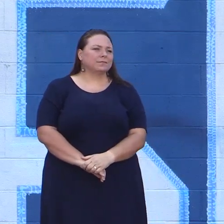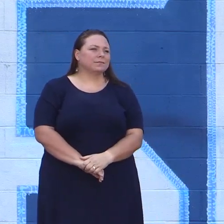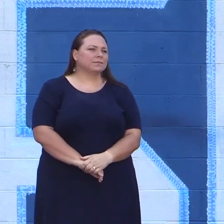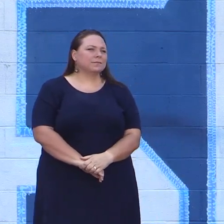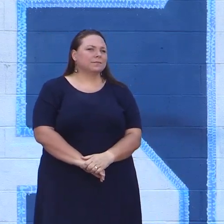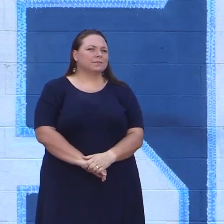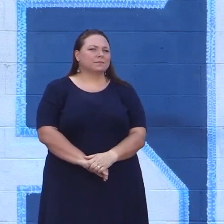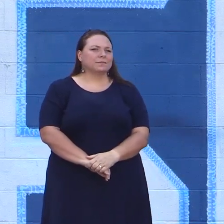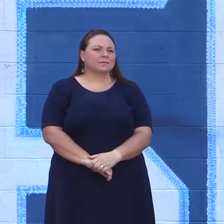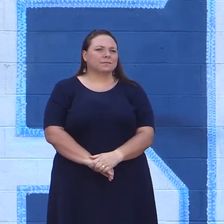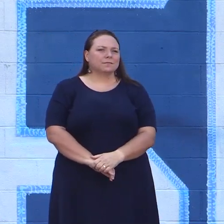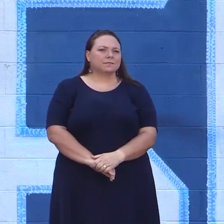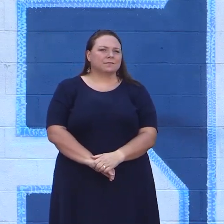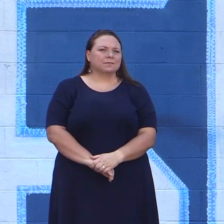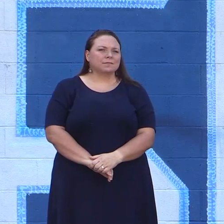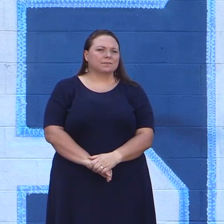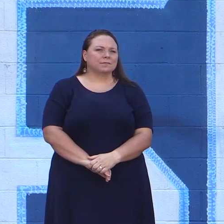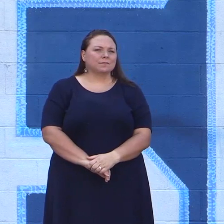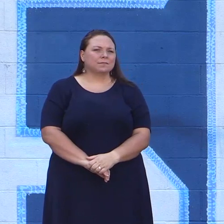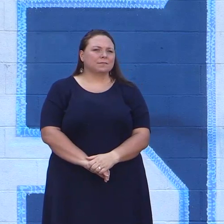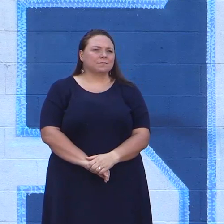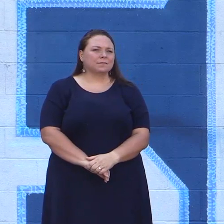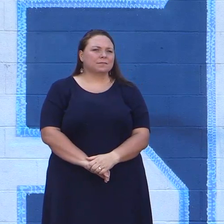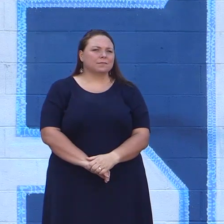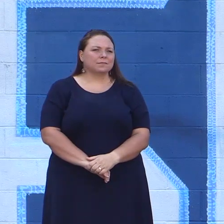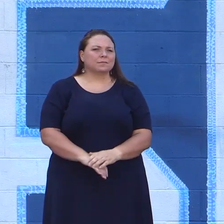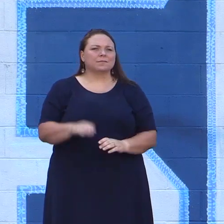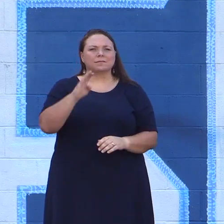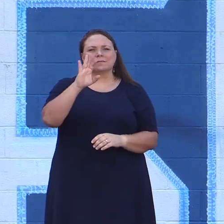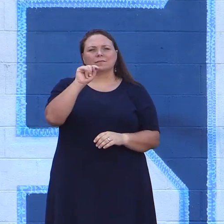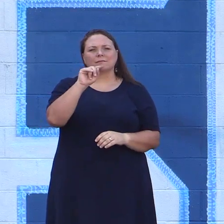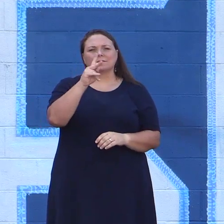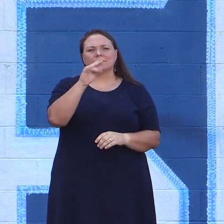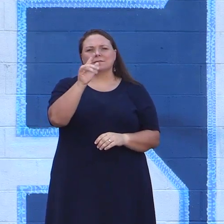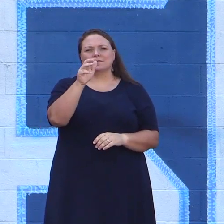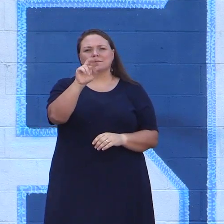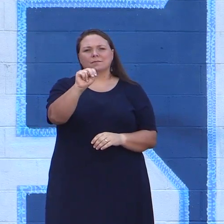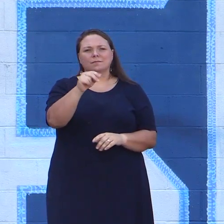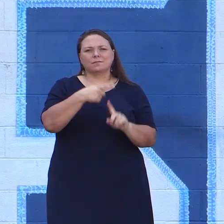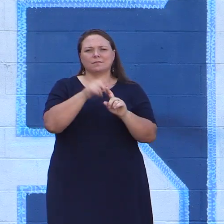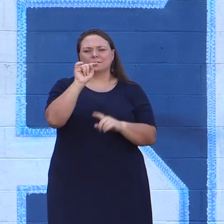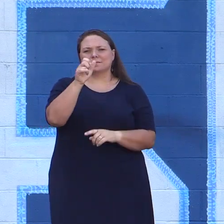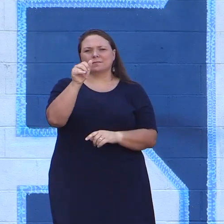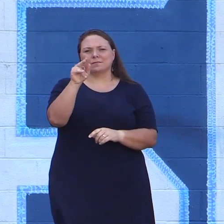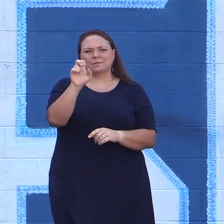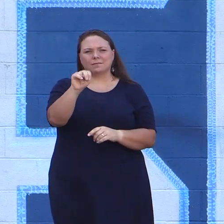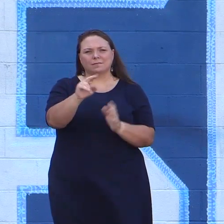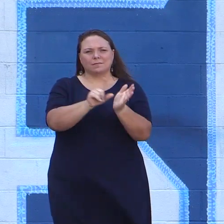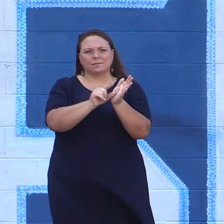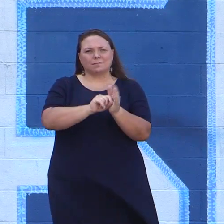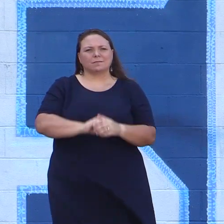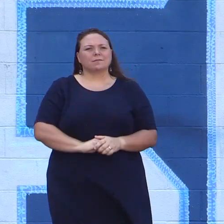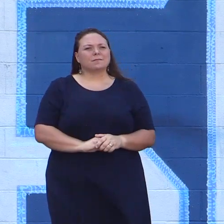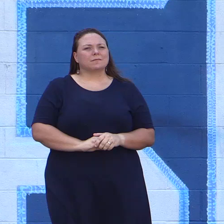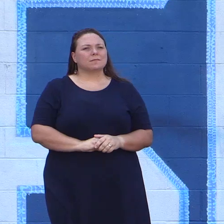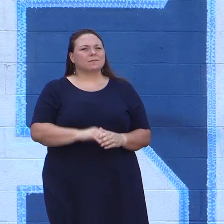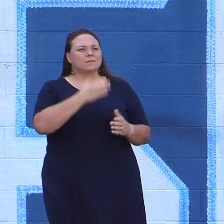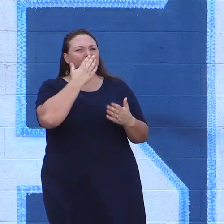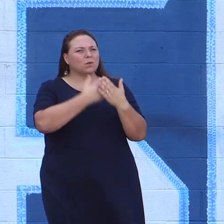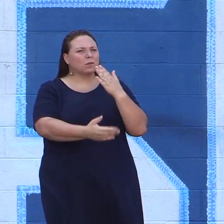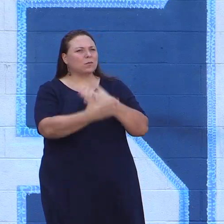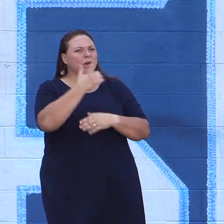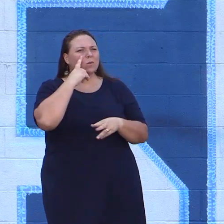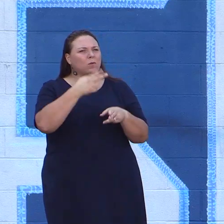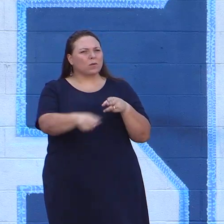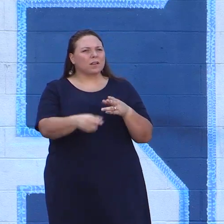Who's next? If you'll step up to the microphone. Brett Kelman at the Tennessean. Hi, good morning, everyone. I just want to